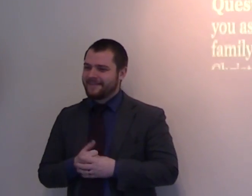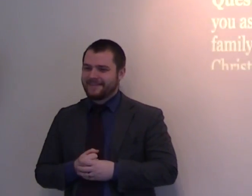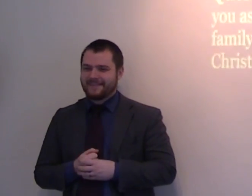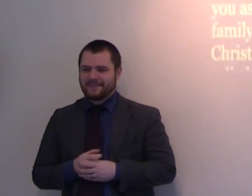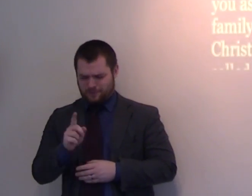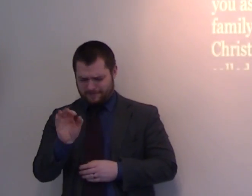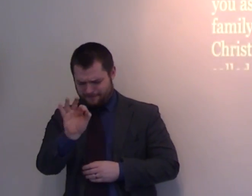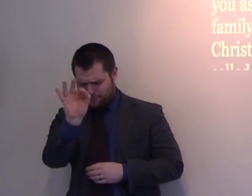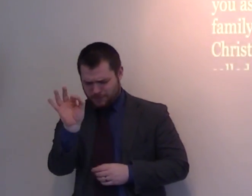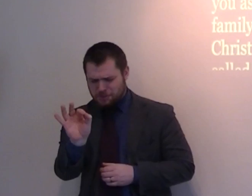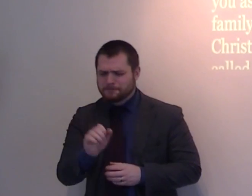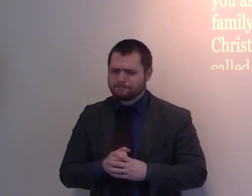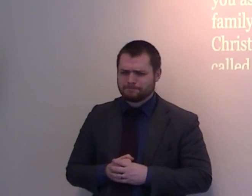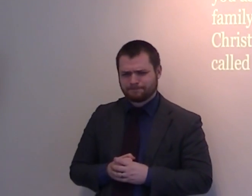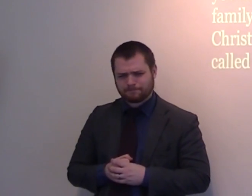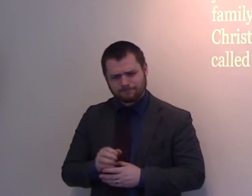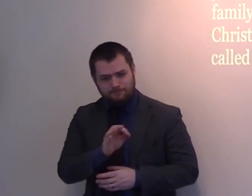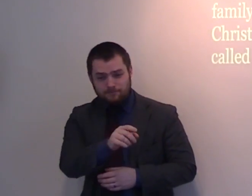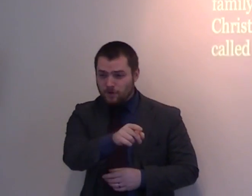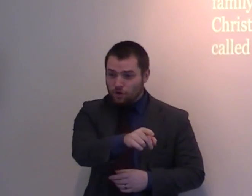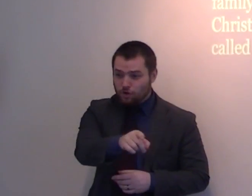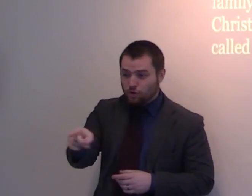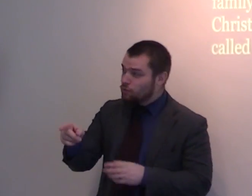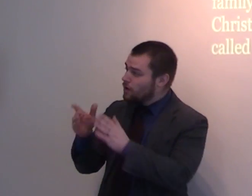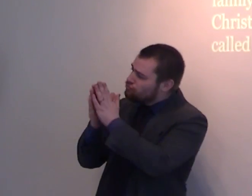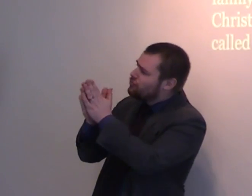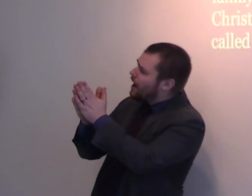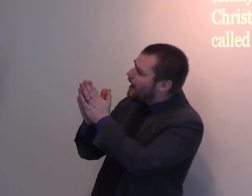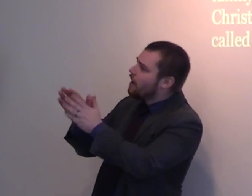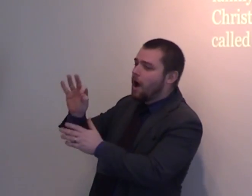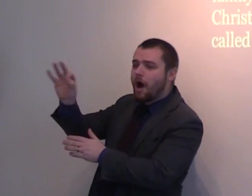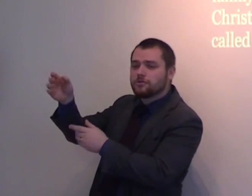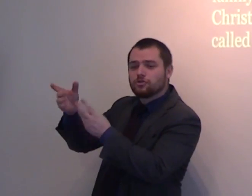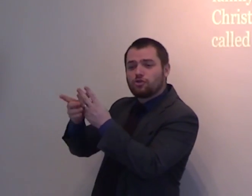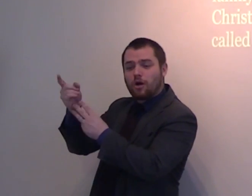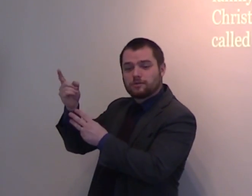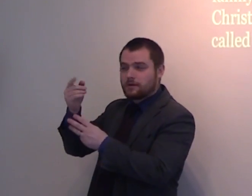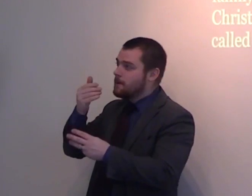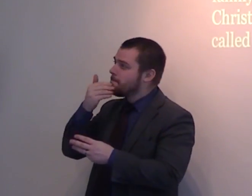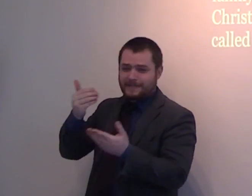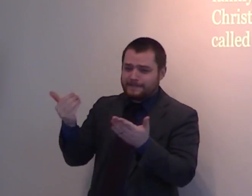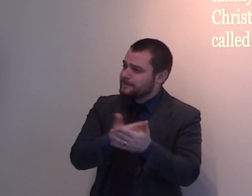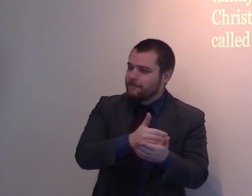Question. Do you pray for people? Do you ask God to save your friends and